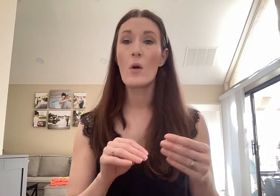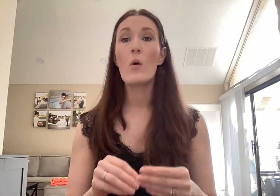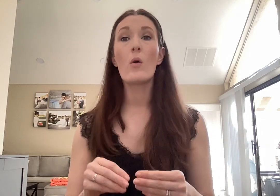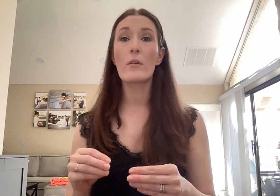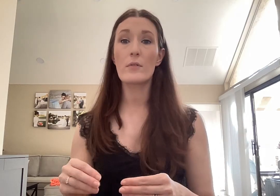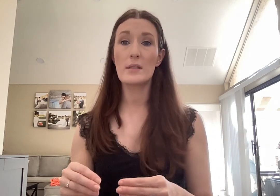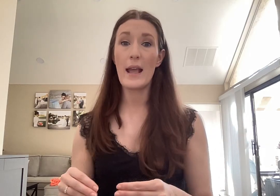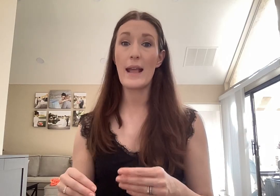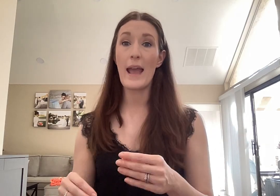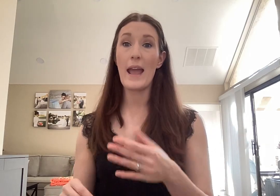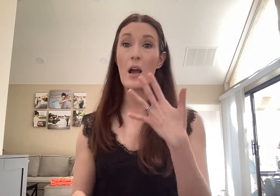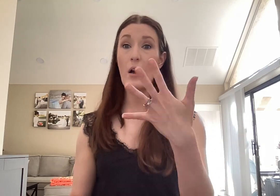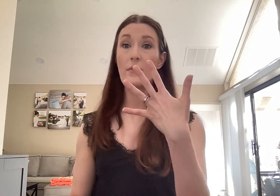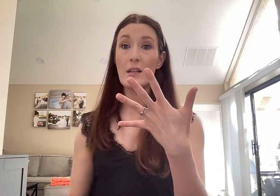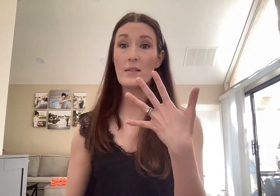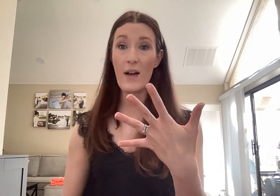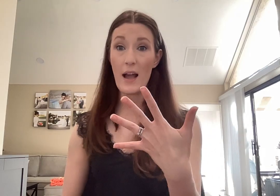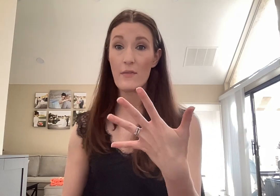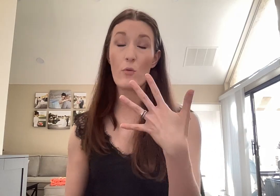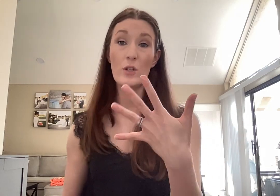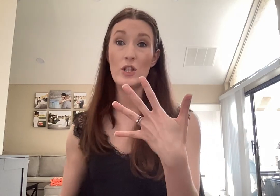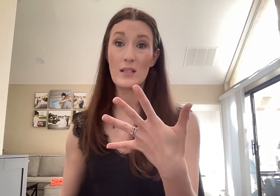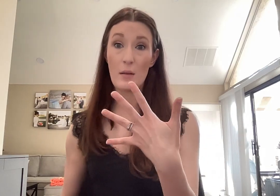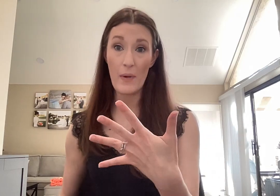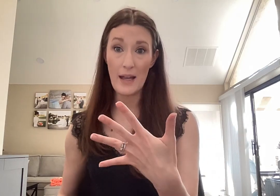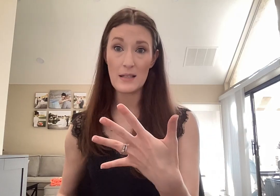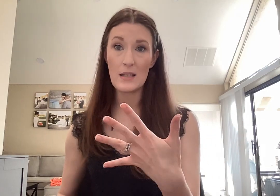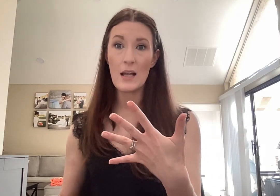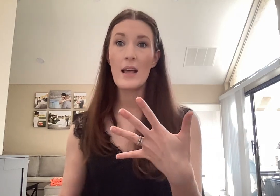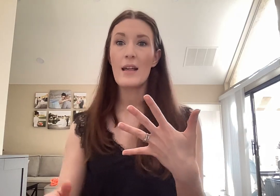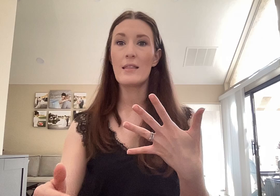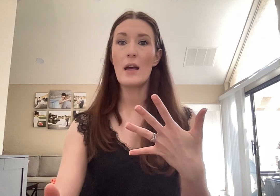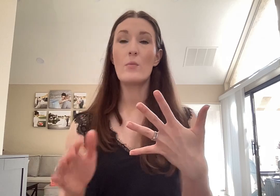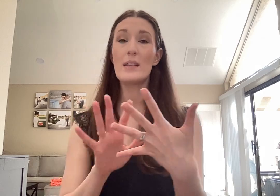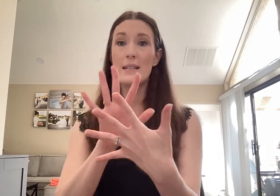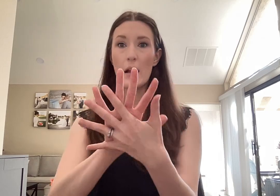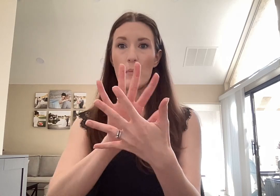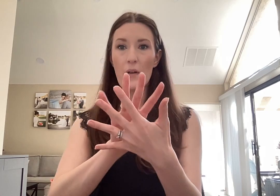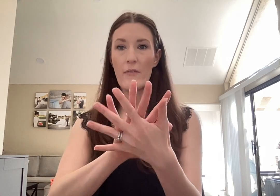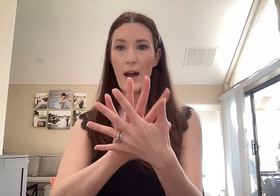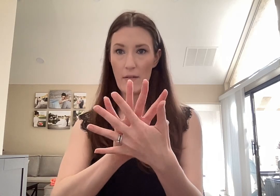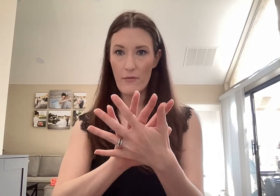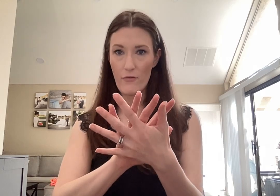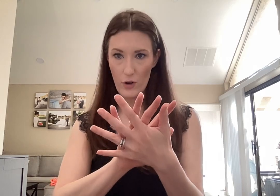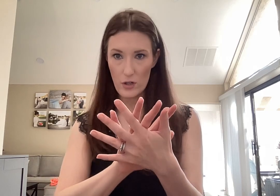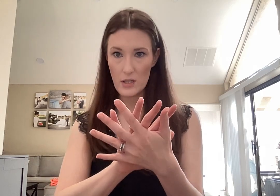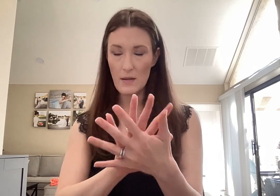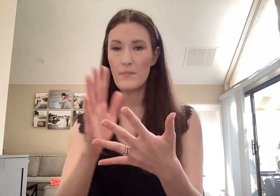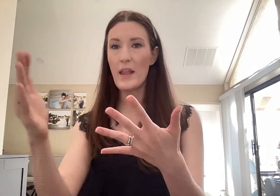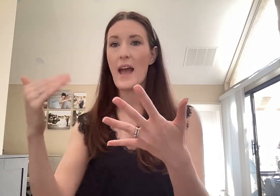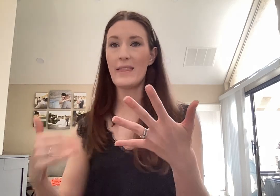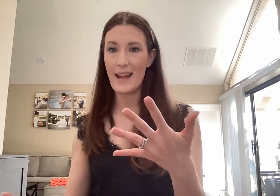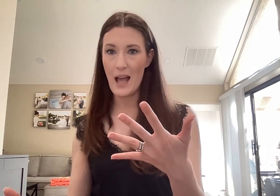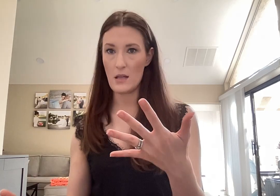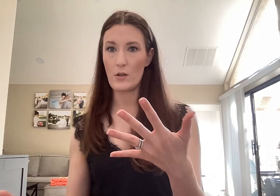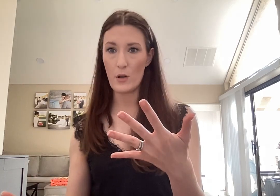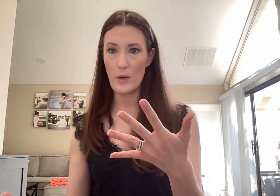Or if we're saying, hey, of these 5, which is the best, then we set up the 5 first, and then ask our